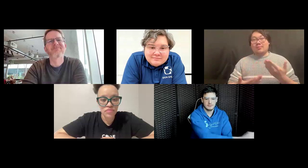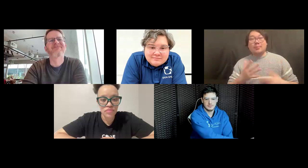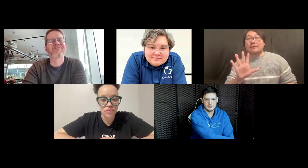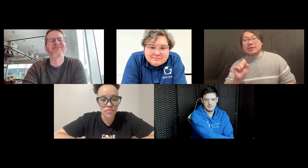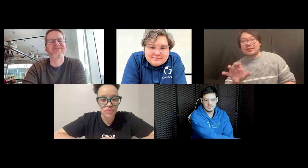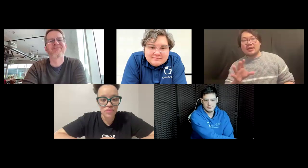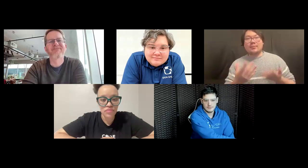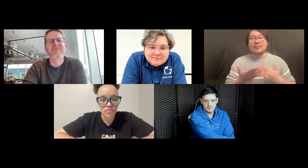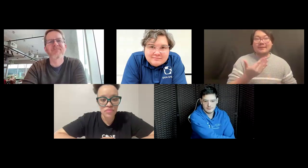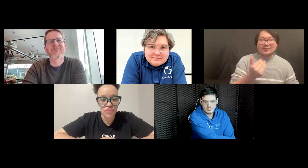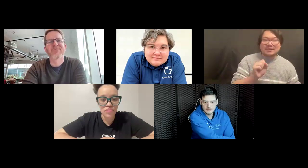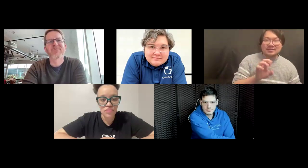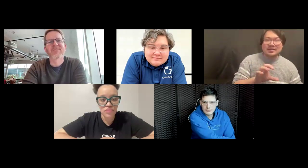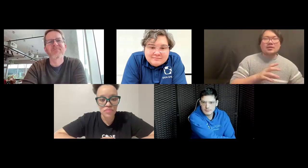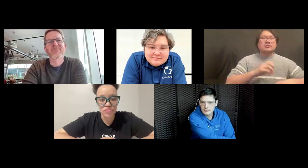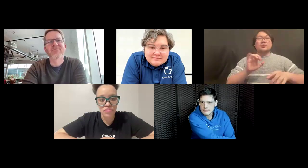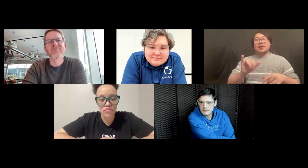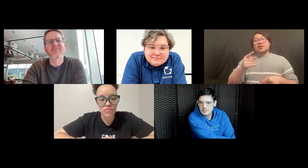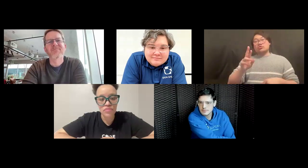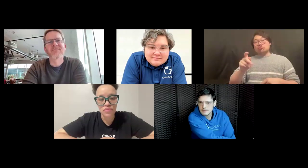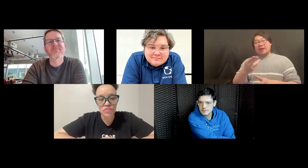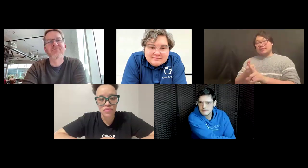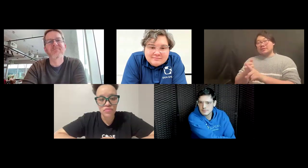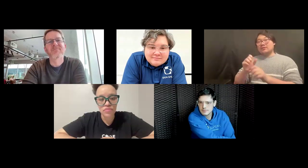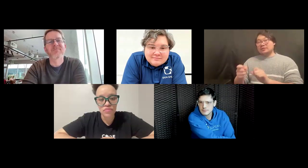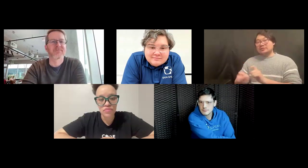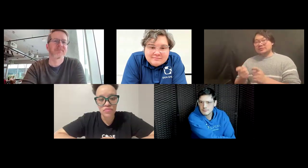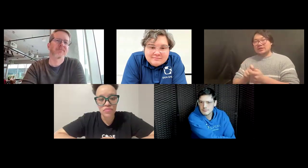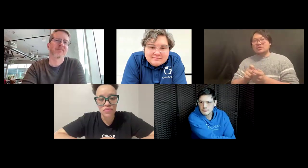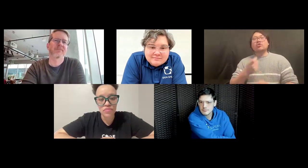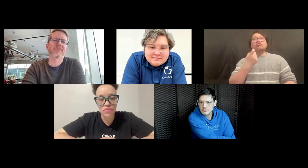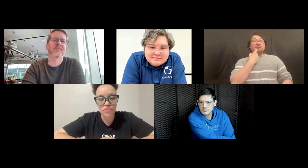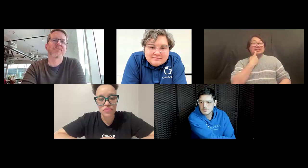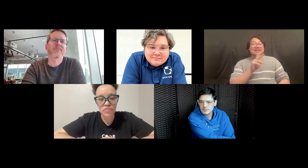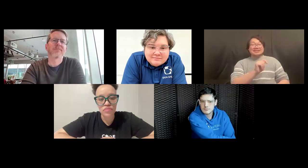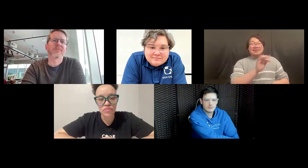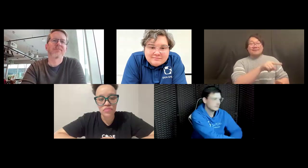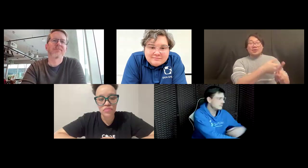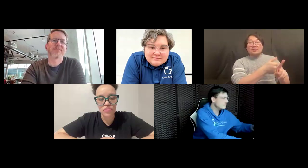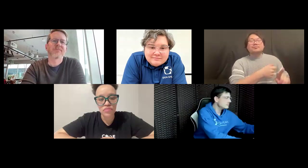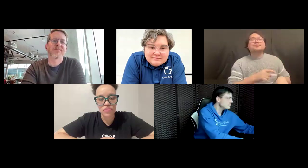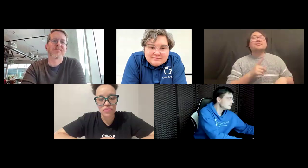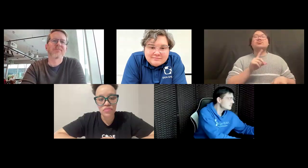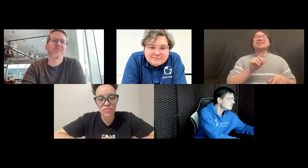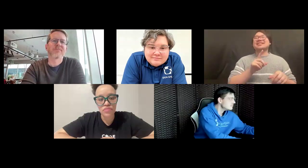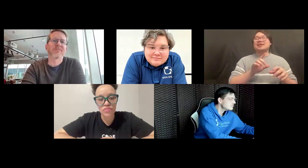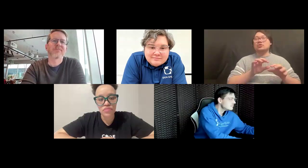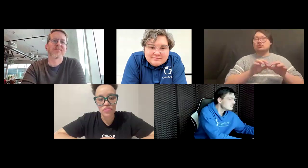again, it takes maybe a little bit longer compared to the other one, 15 seconds or so. So we are making some changes in that